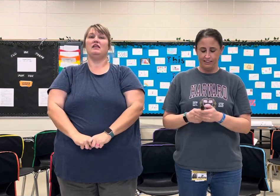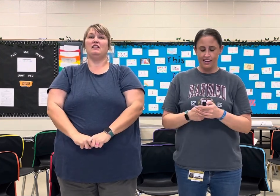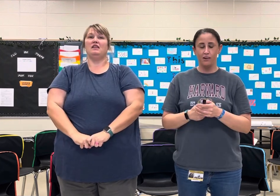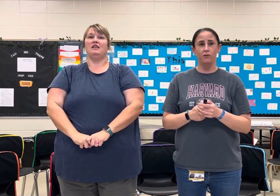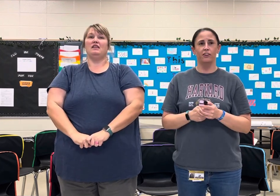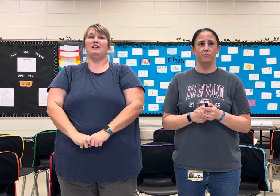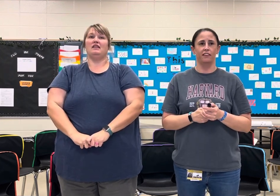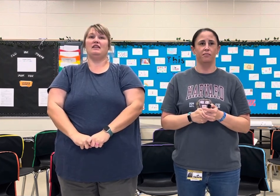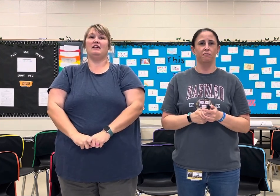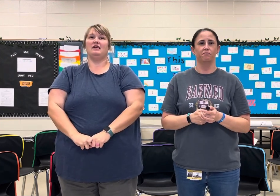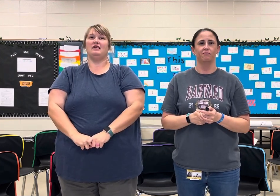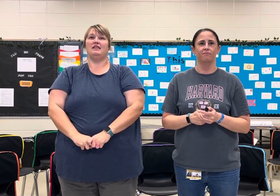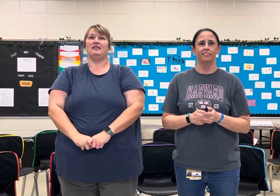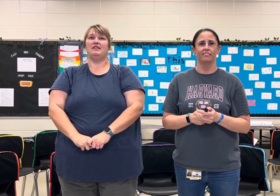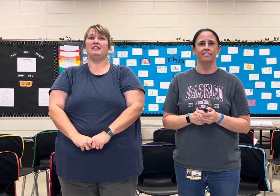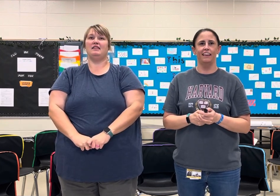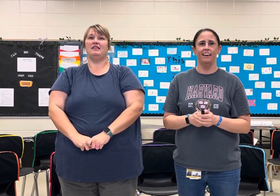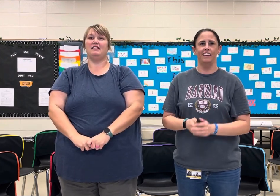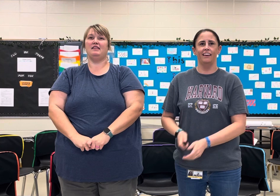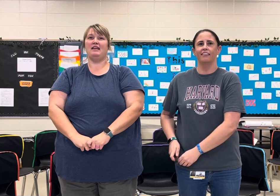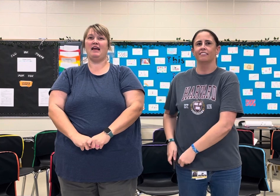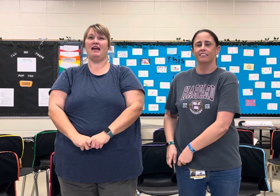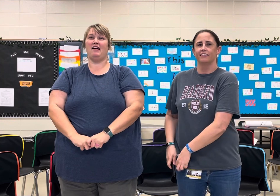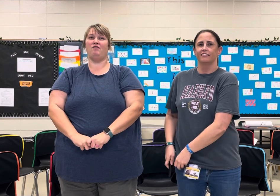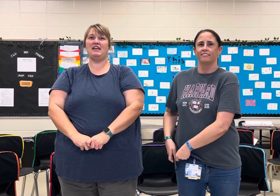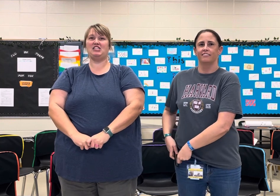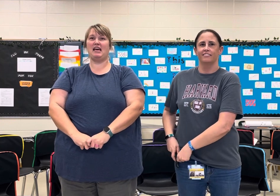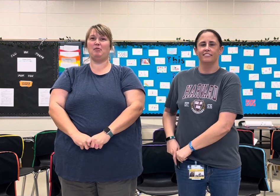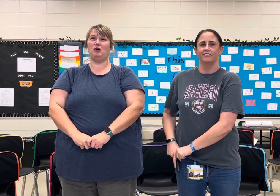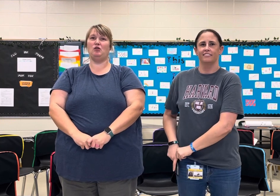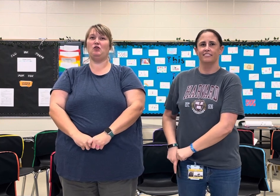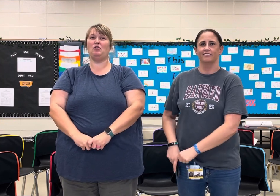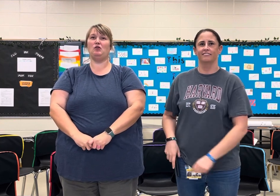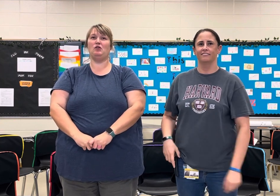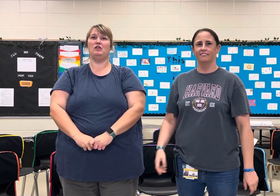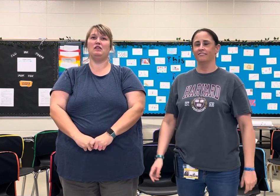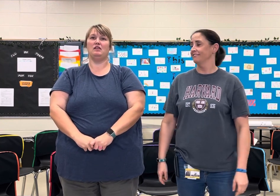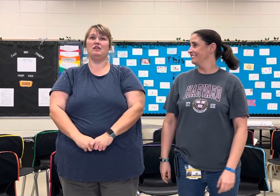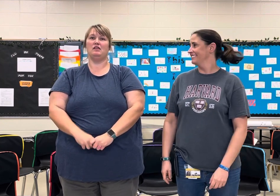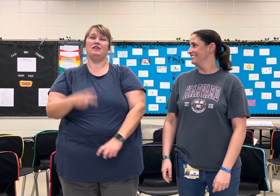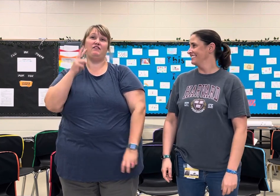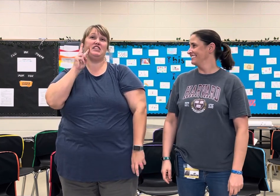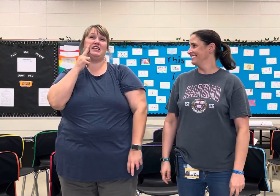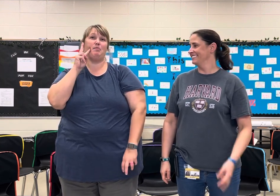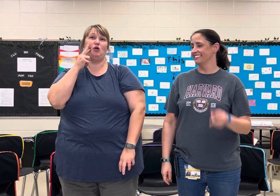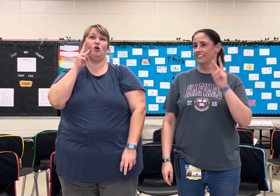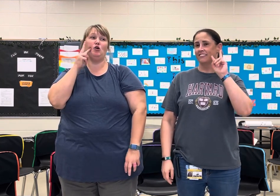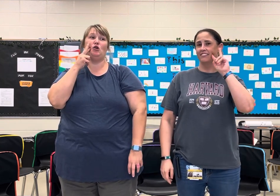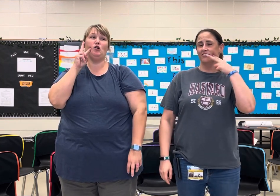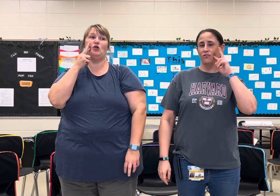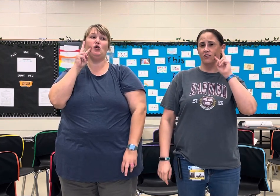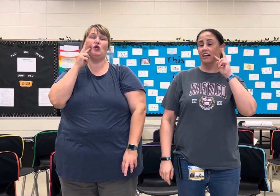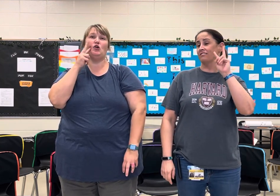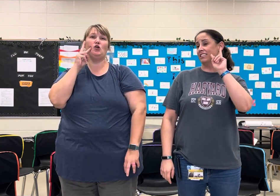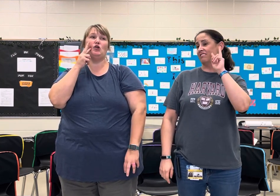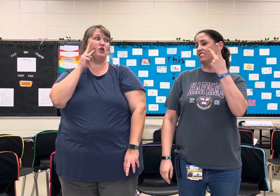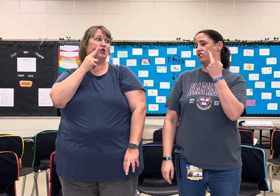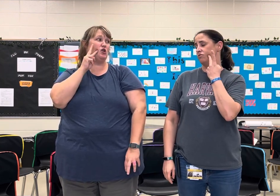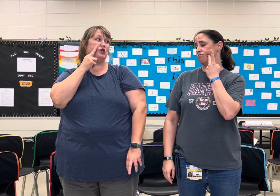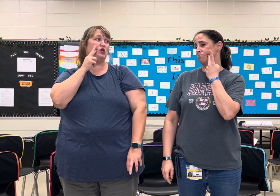Now we go back up. Yay! Now, vegetable. Vegetable. Or I've seen this too. But